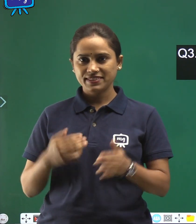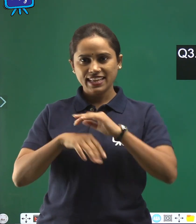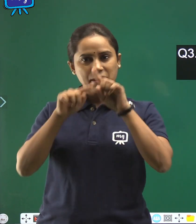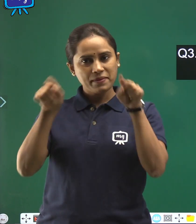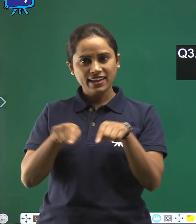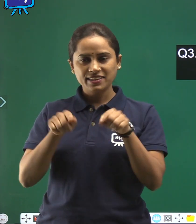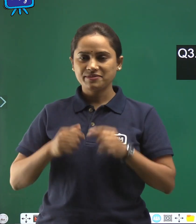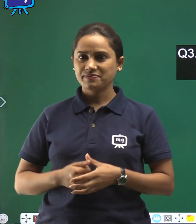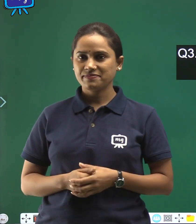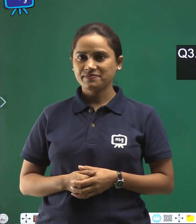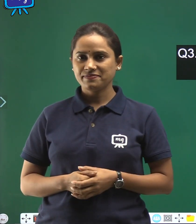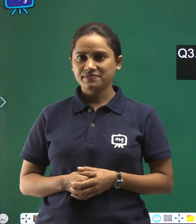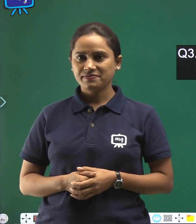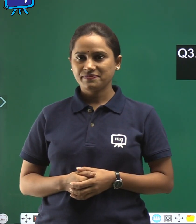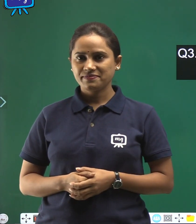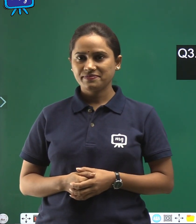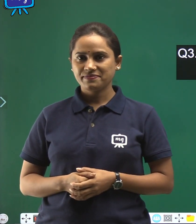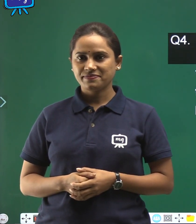in bracket.